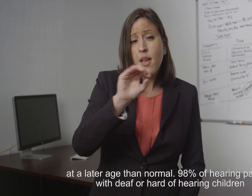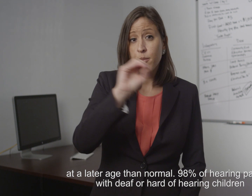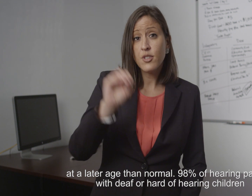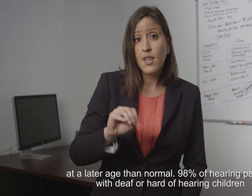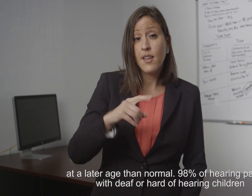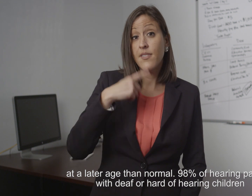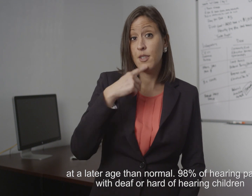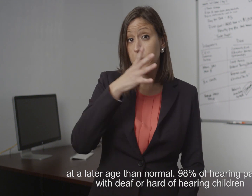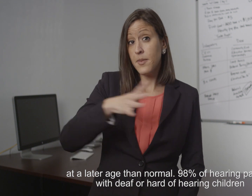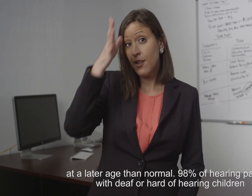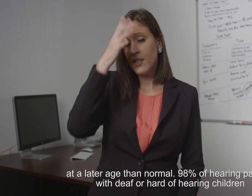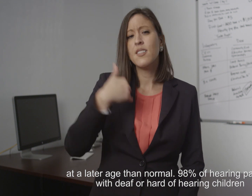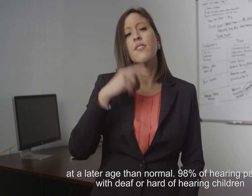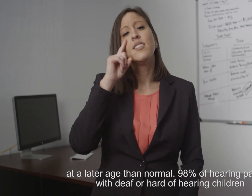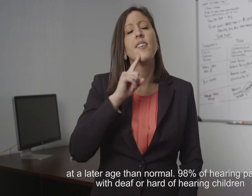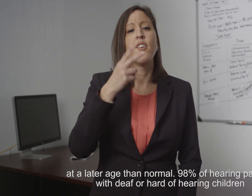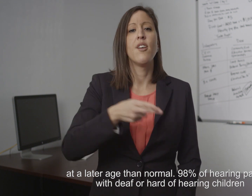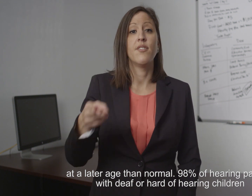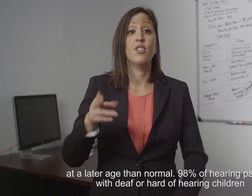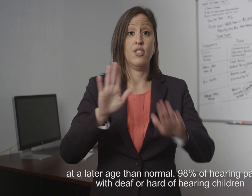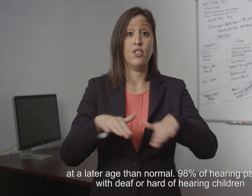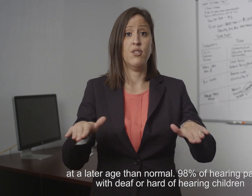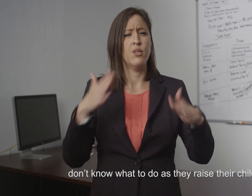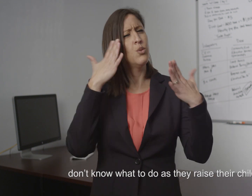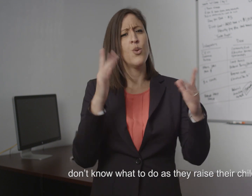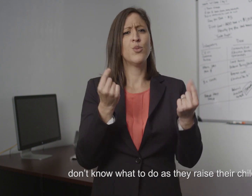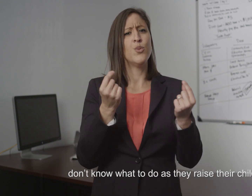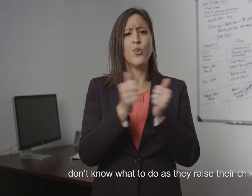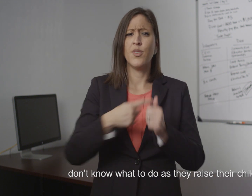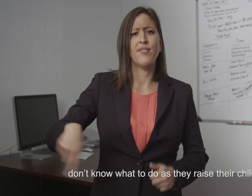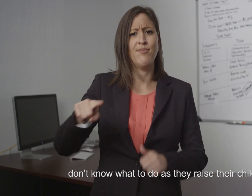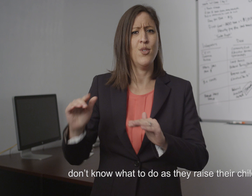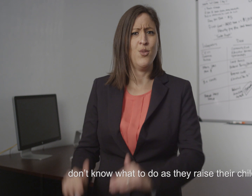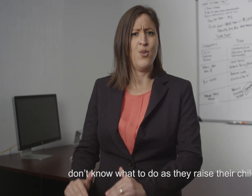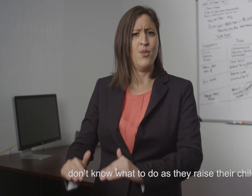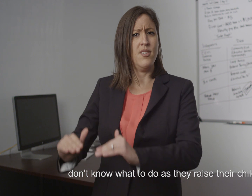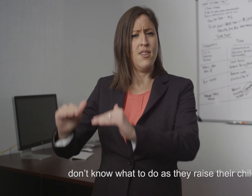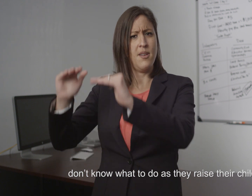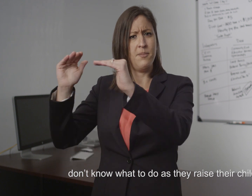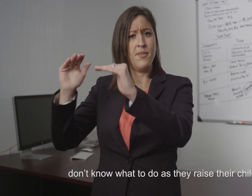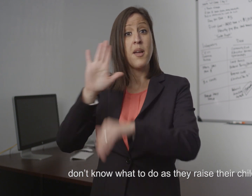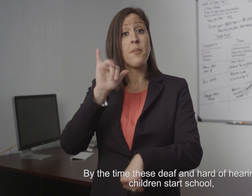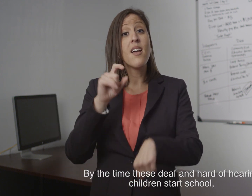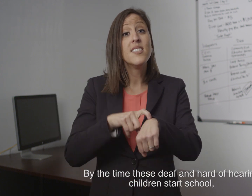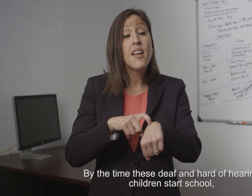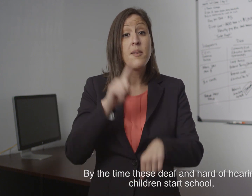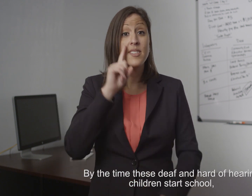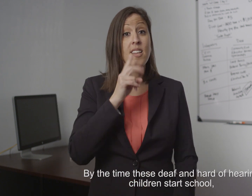of hearing parents with deaf or hard of hearing children don't know what to do as they raise their children. By the time these deaf and